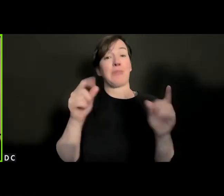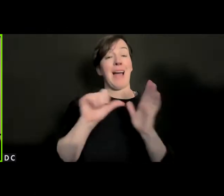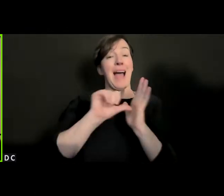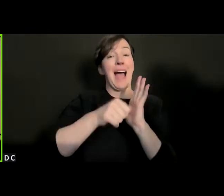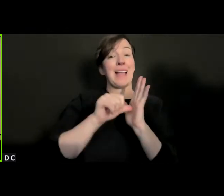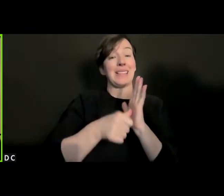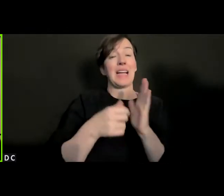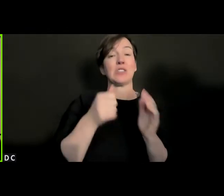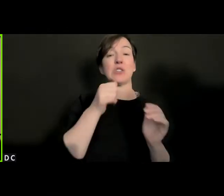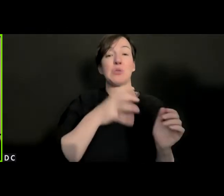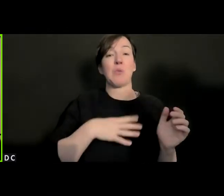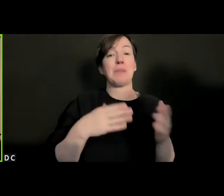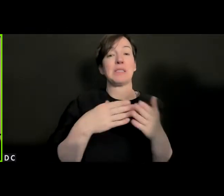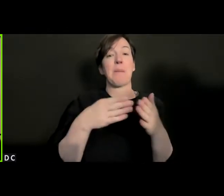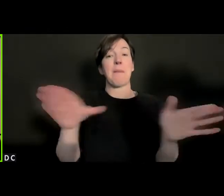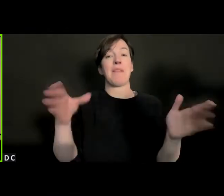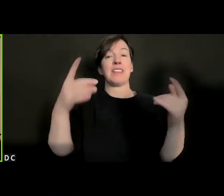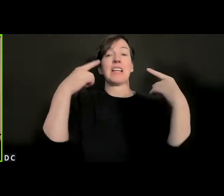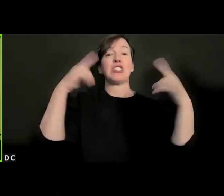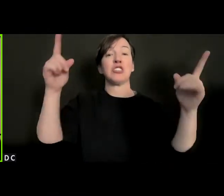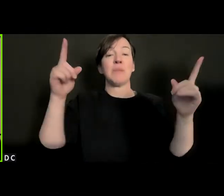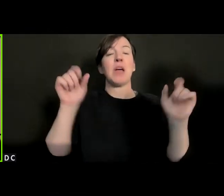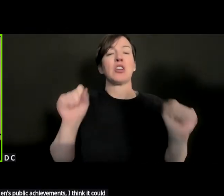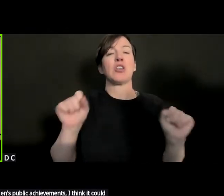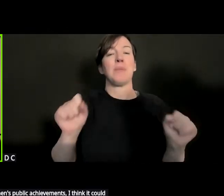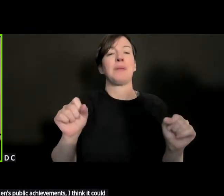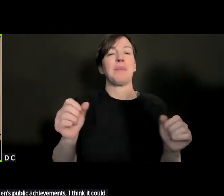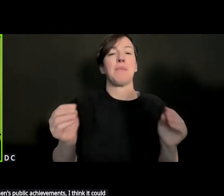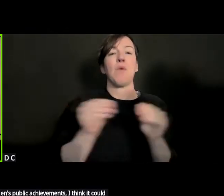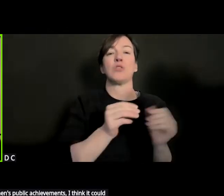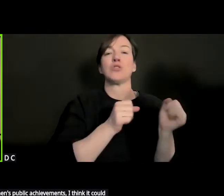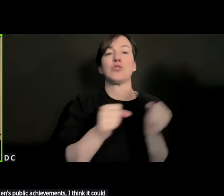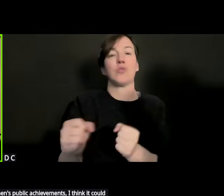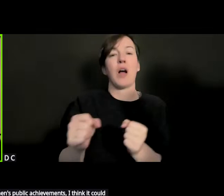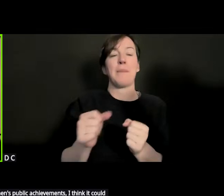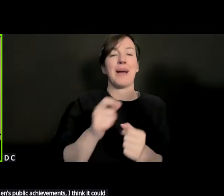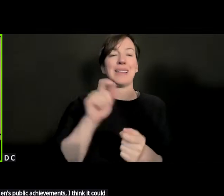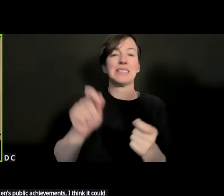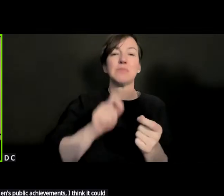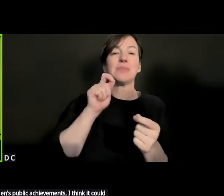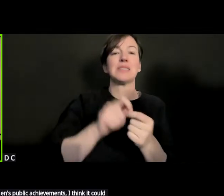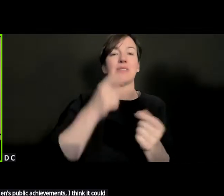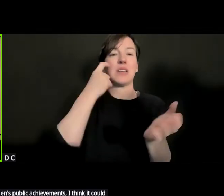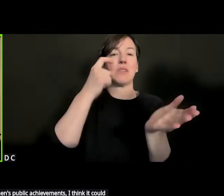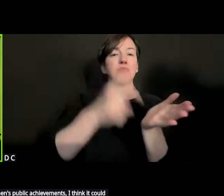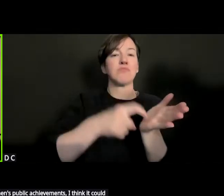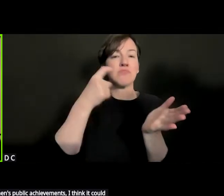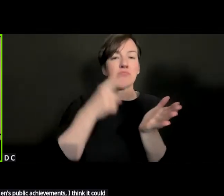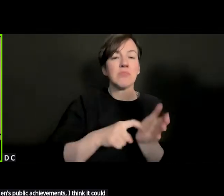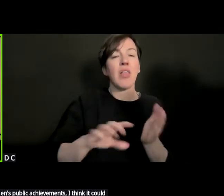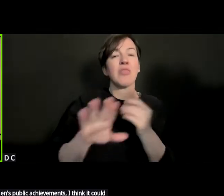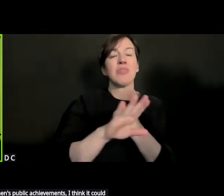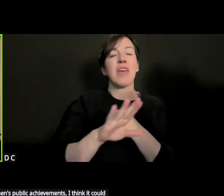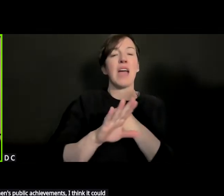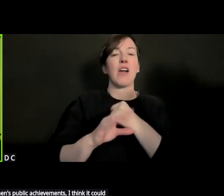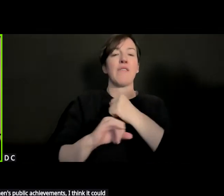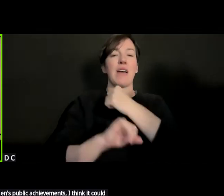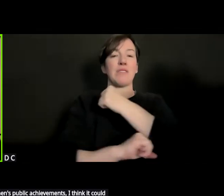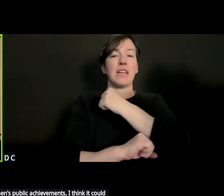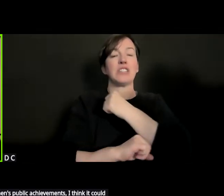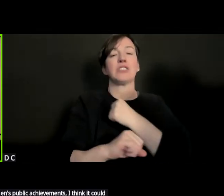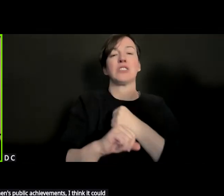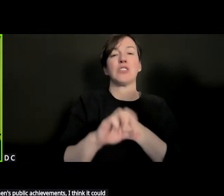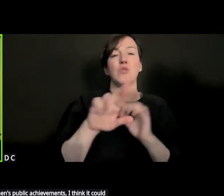public achievements, I think it could be even stronger by explicitly recognizing their foundational role as mothers